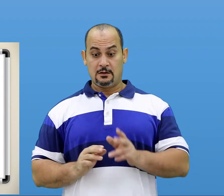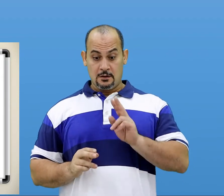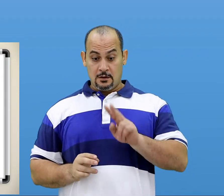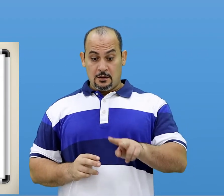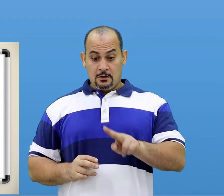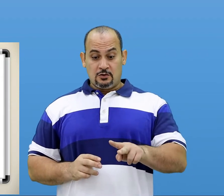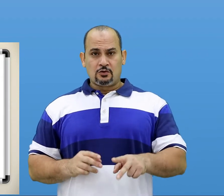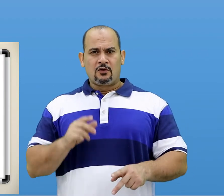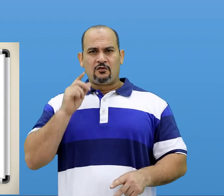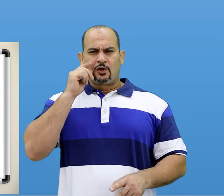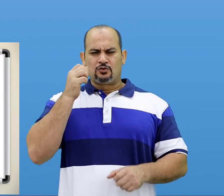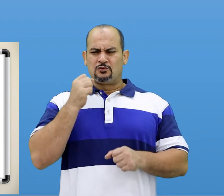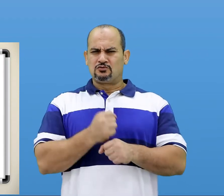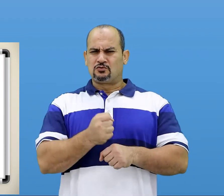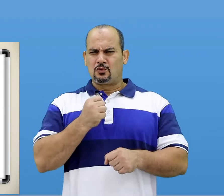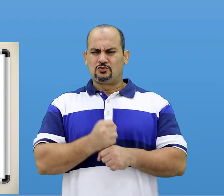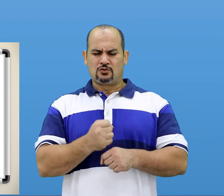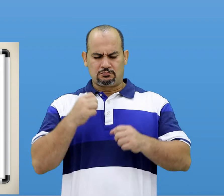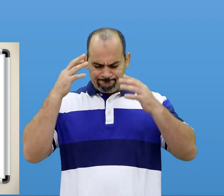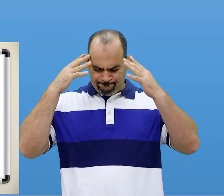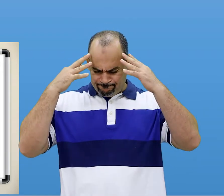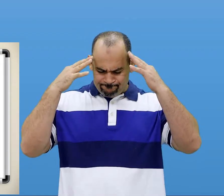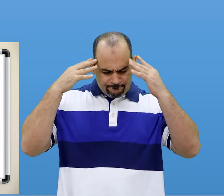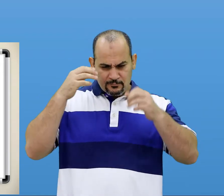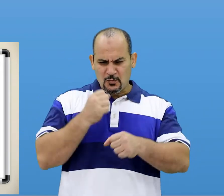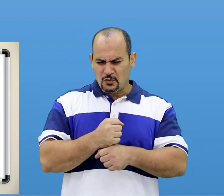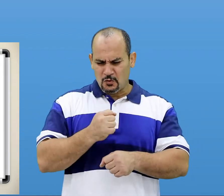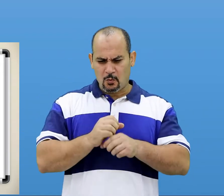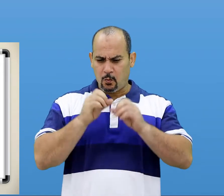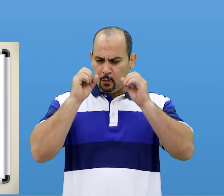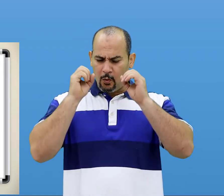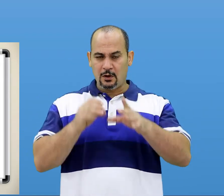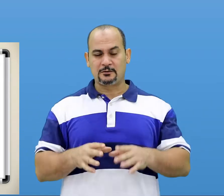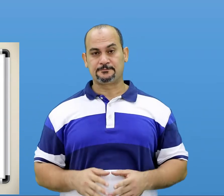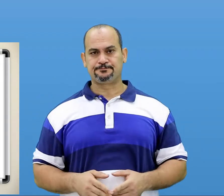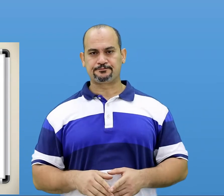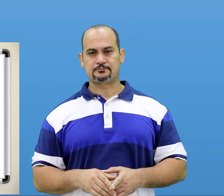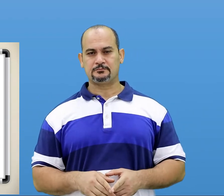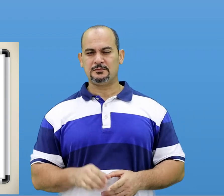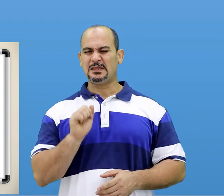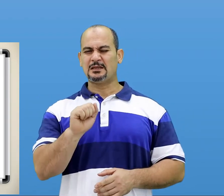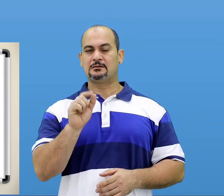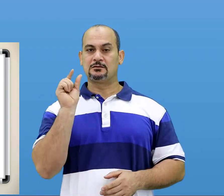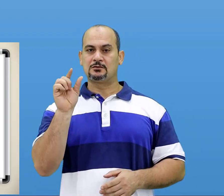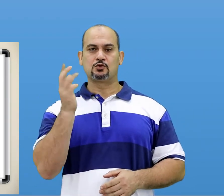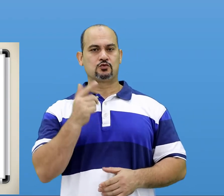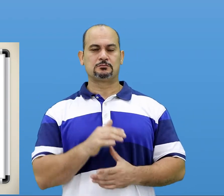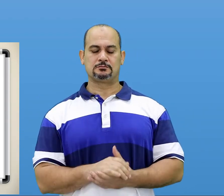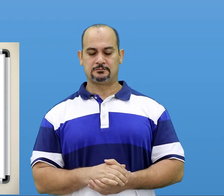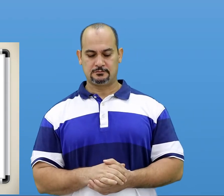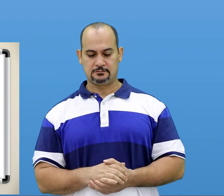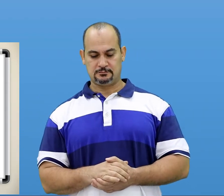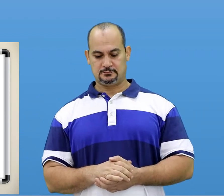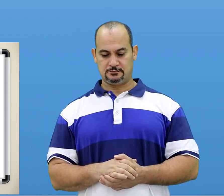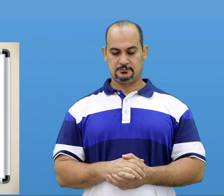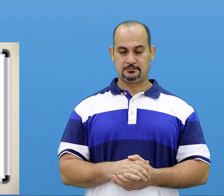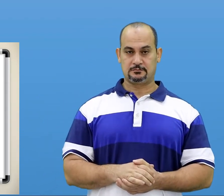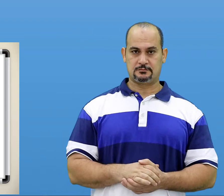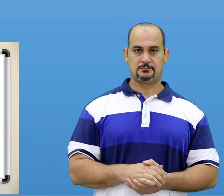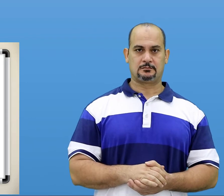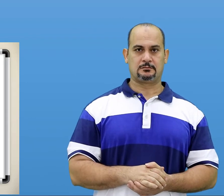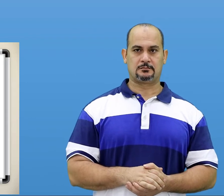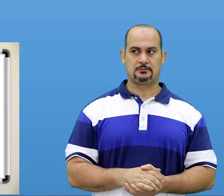is busy, very busy. So, can you guess this picture refer to which